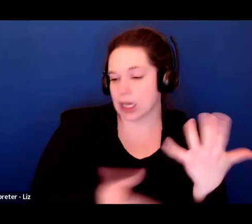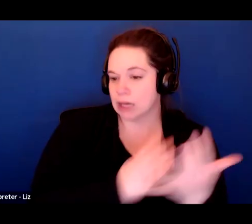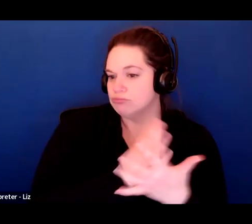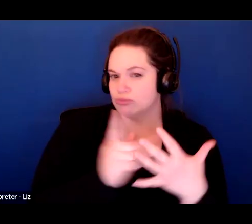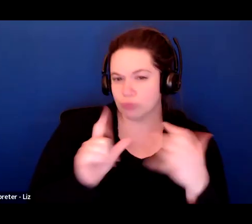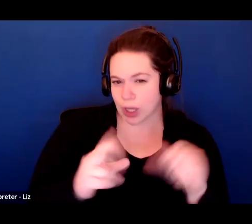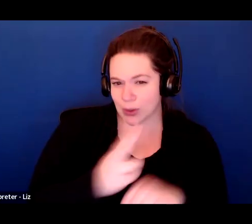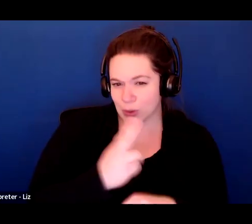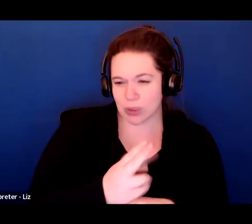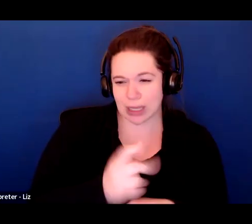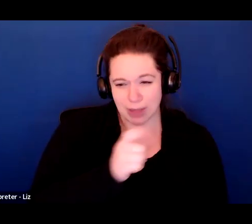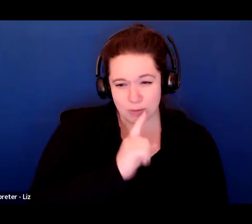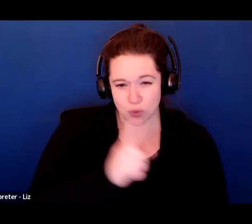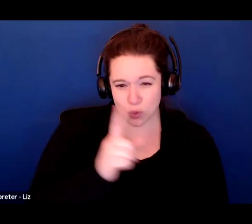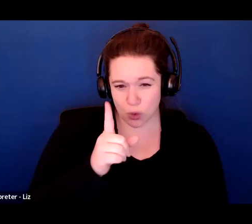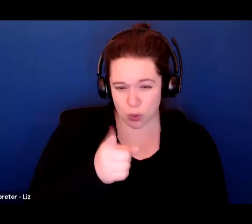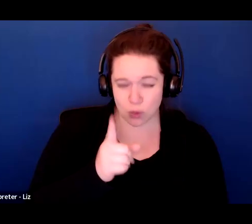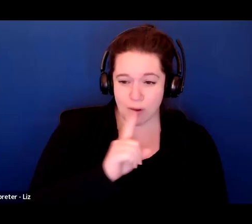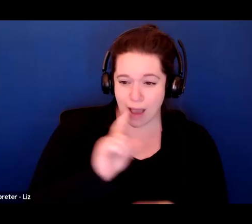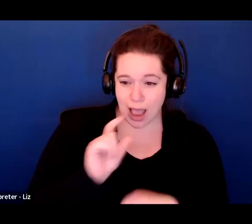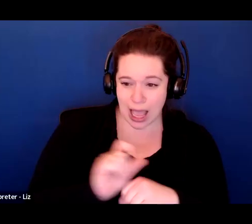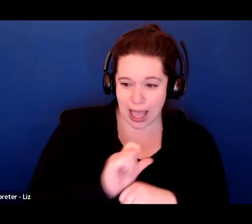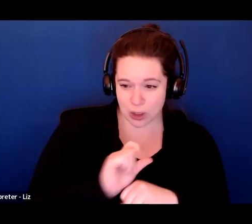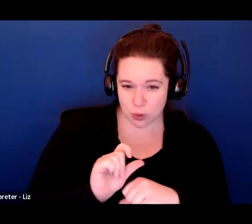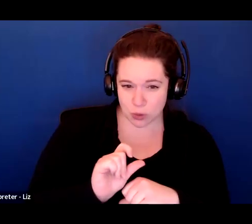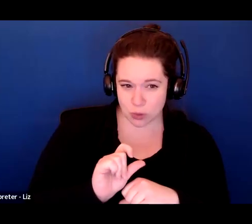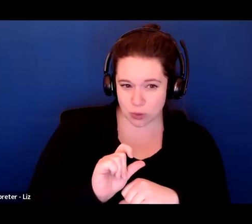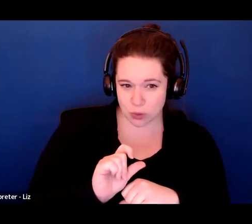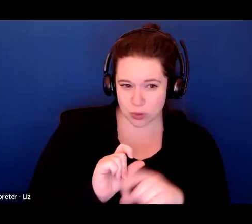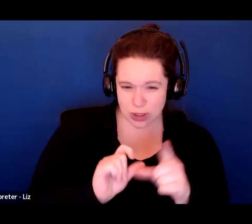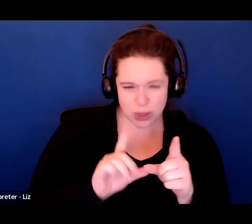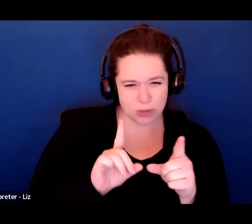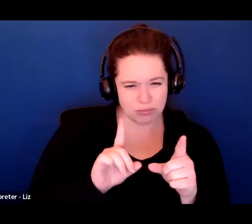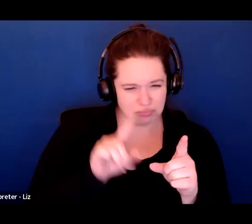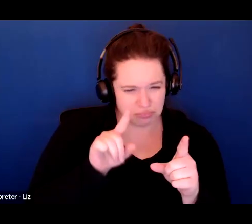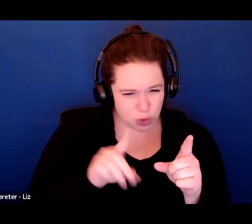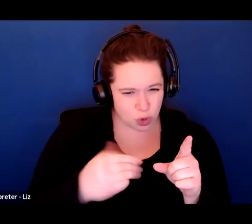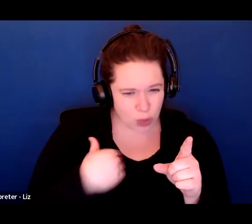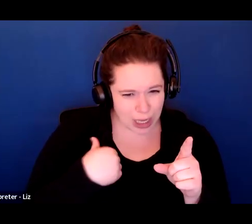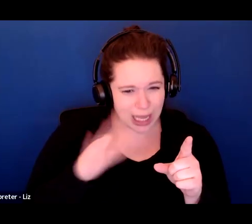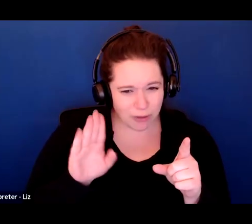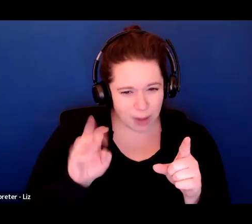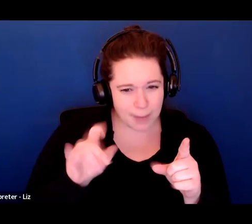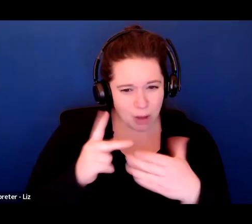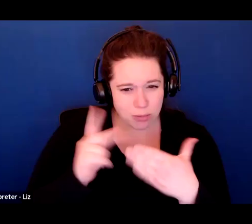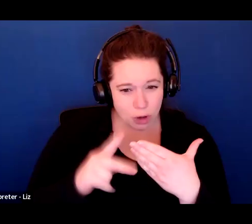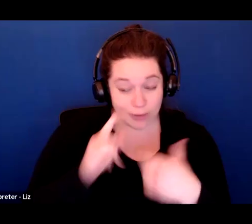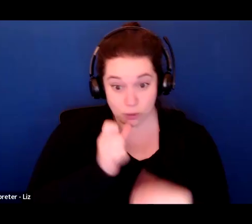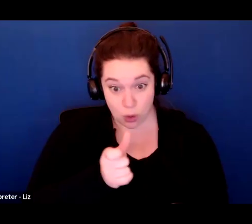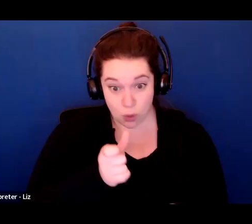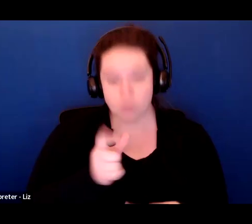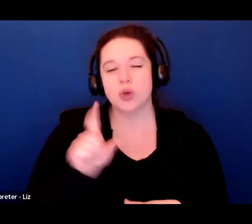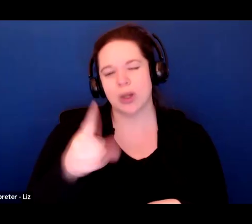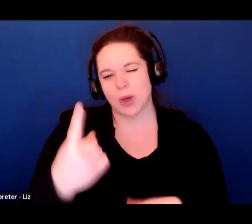I'm not sure if you actually have a bowel program. If you don't, you need one, it sounds like. And that can